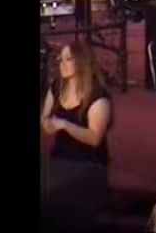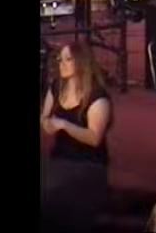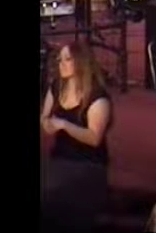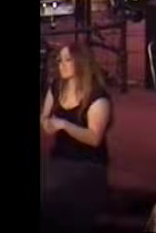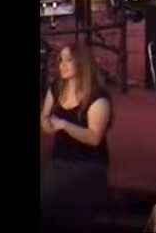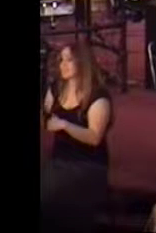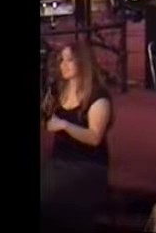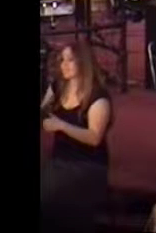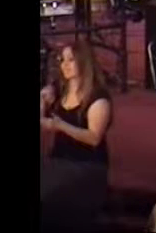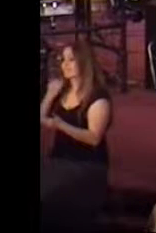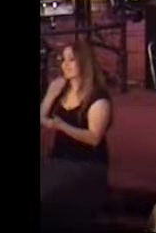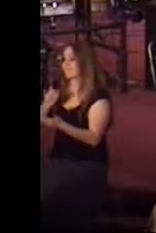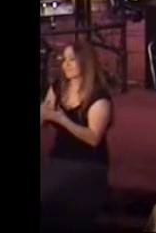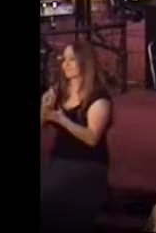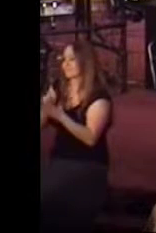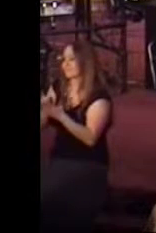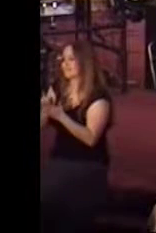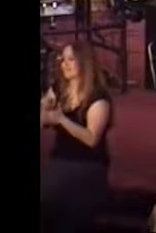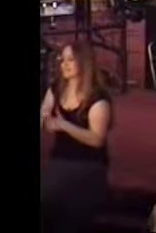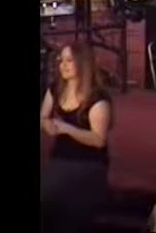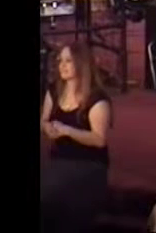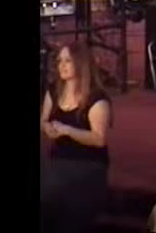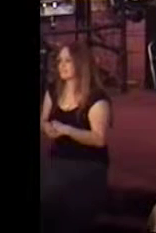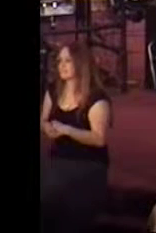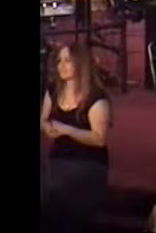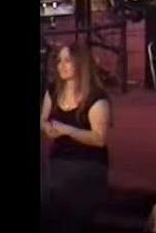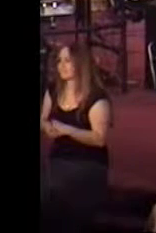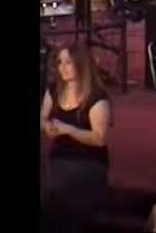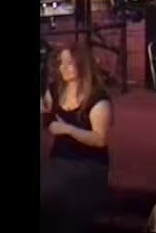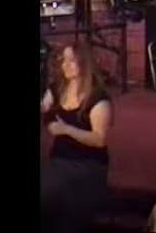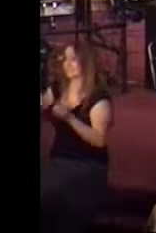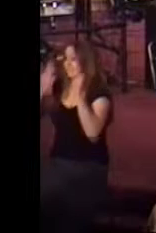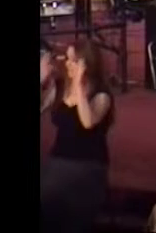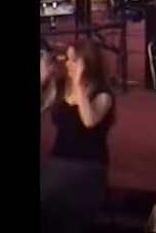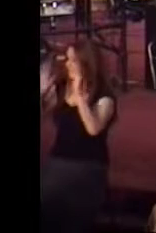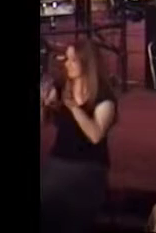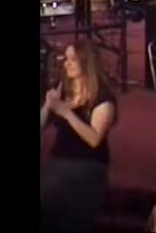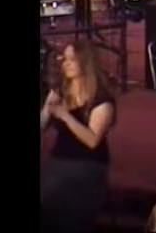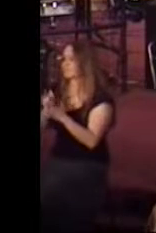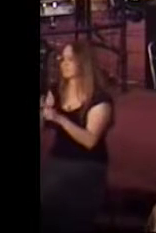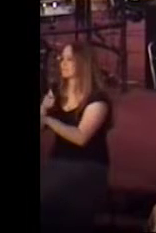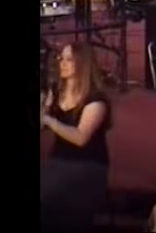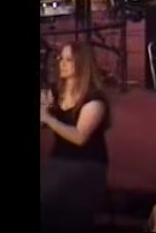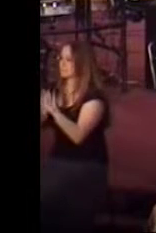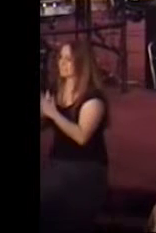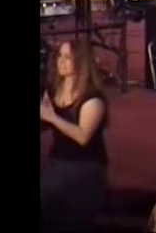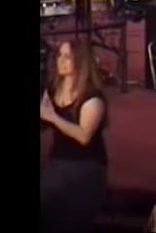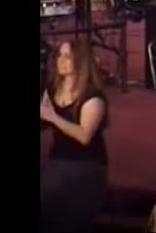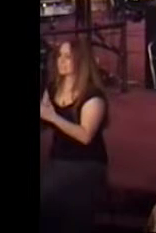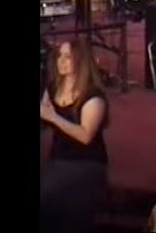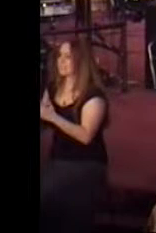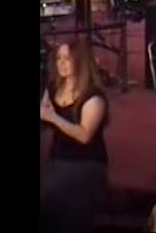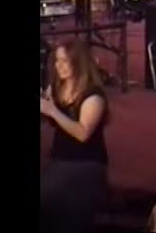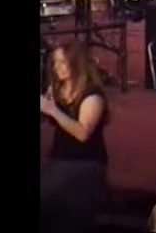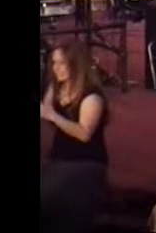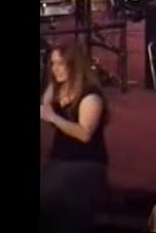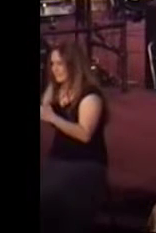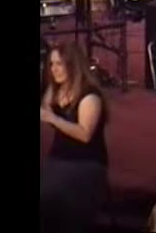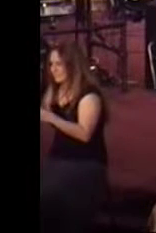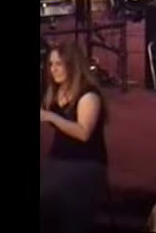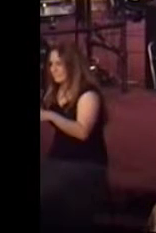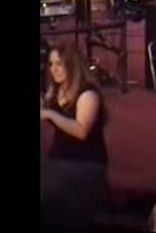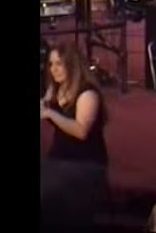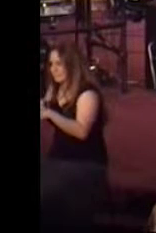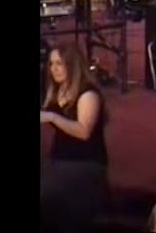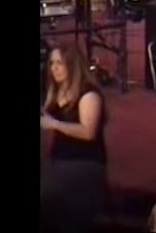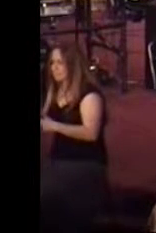That's a pretty good moment. That's a pretty awesome moment from Jesus. In the midst of all that craziness,